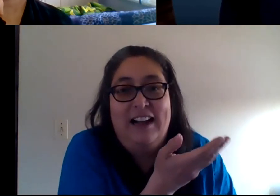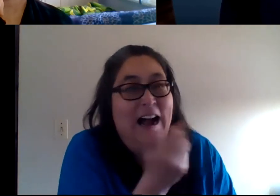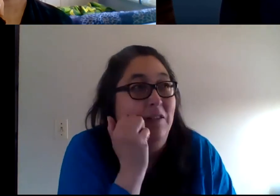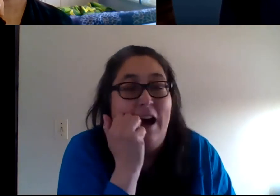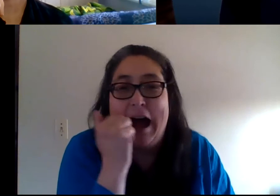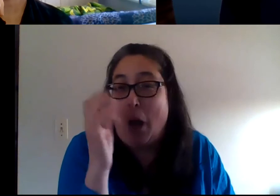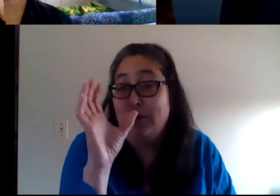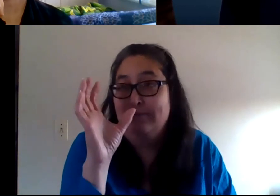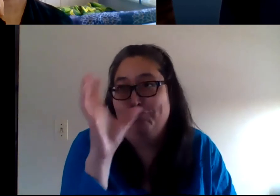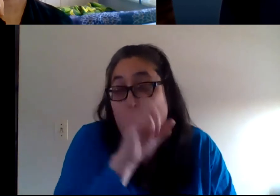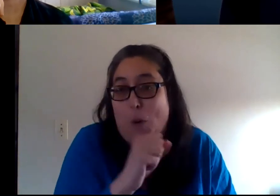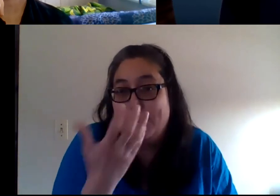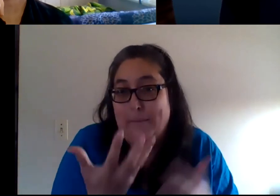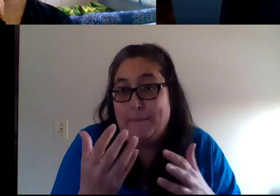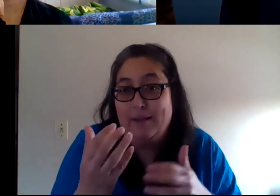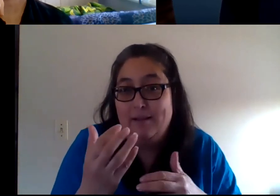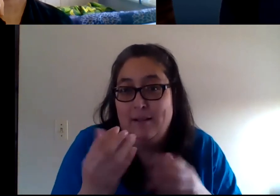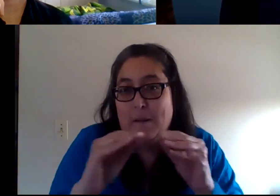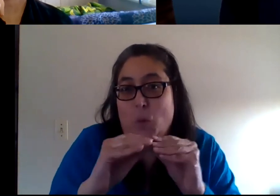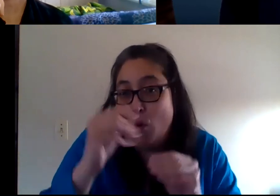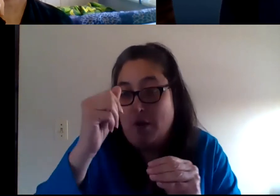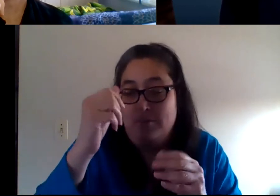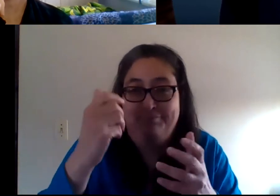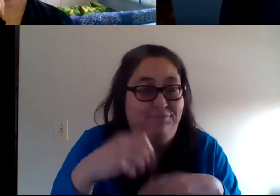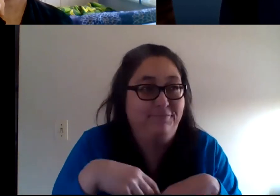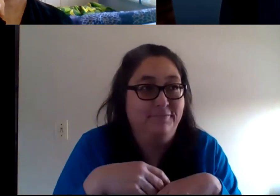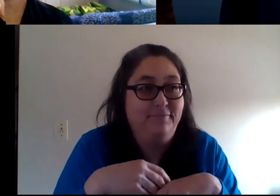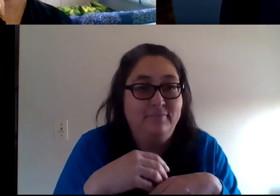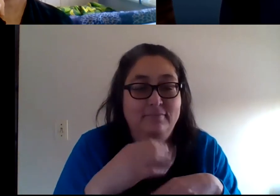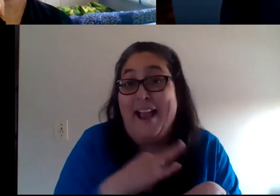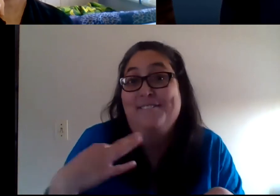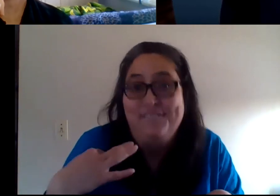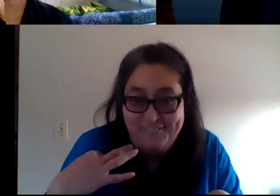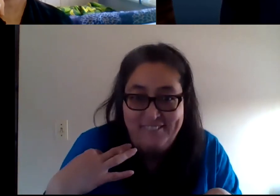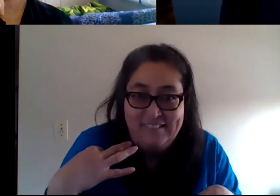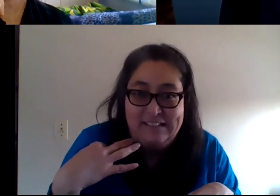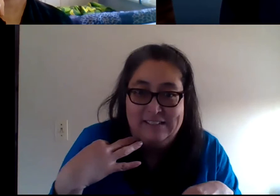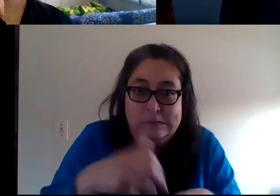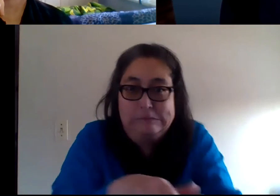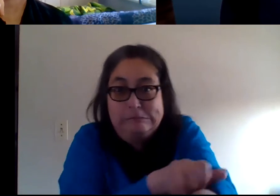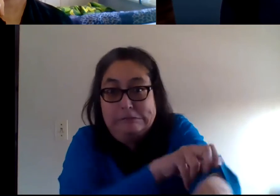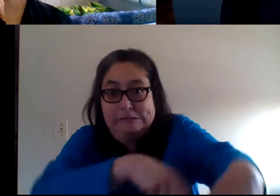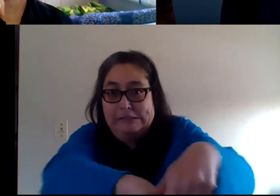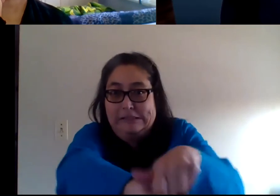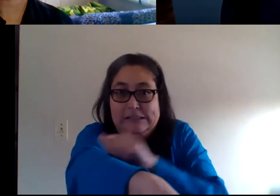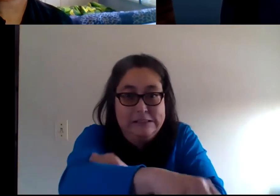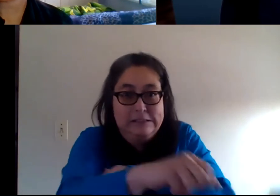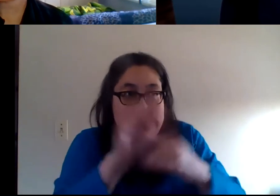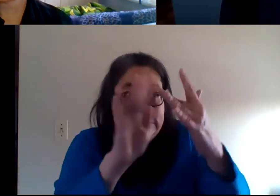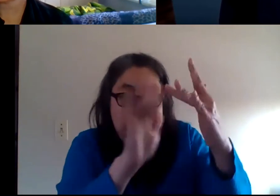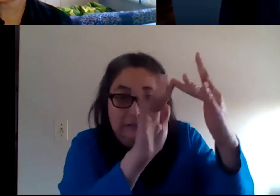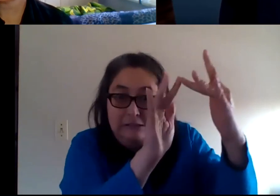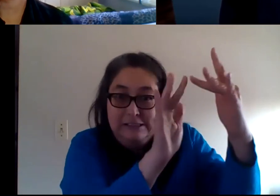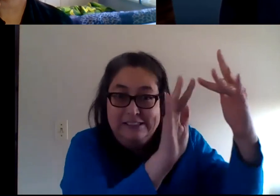they don't know how to go about where to get these people from. Okay, so we can't assume anything. So, you know, I think we should just, you